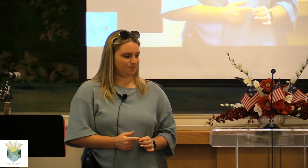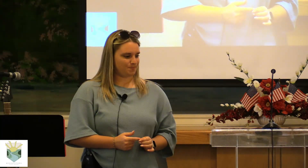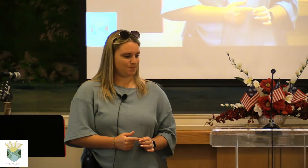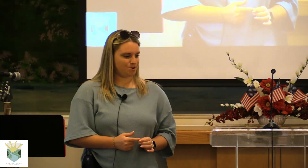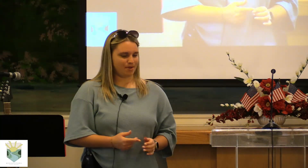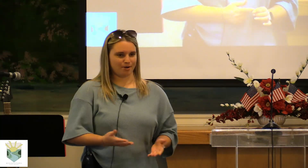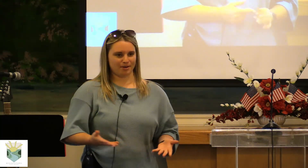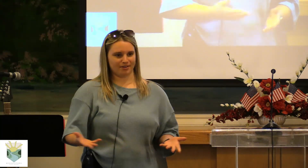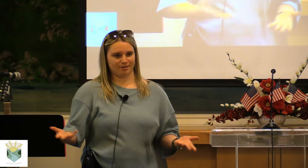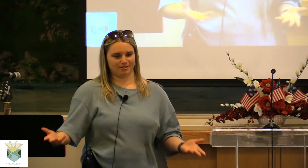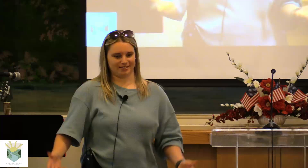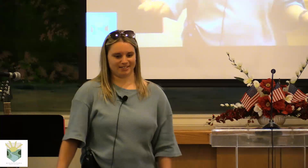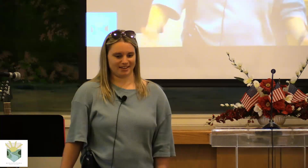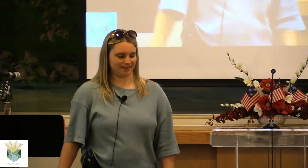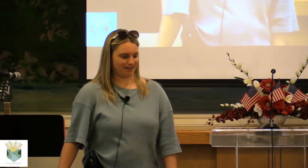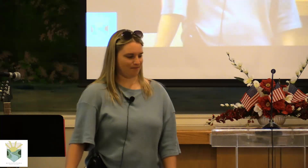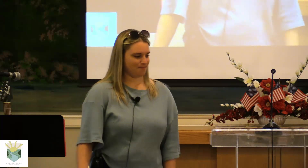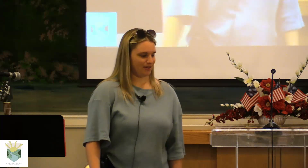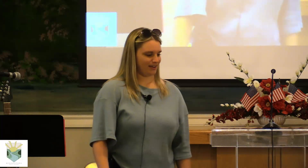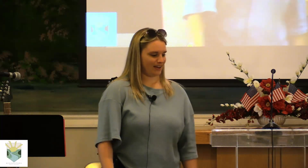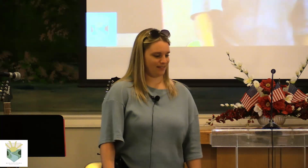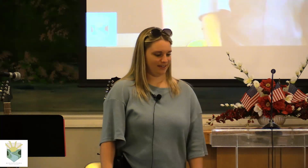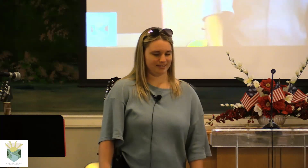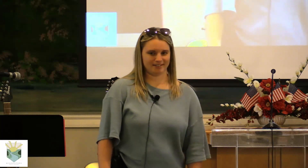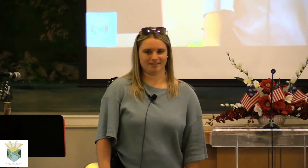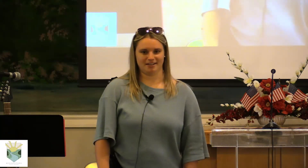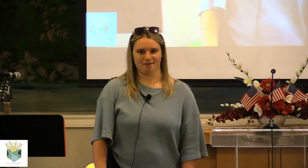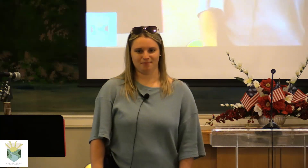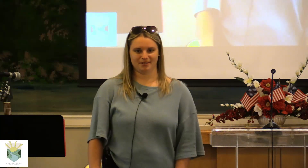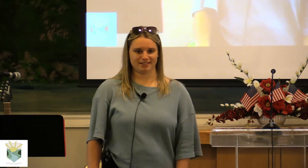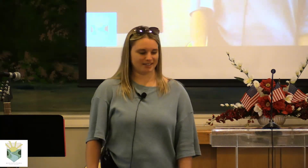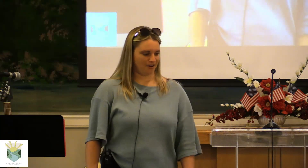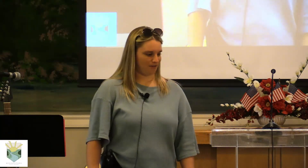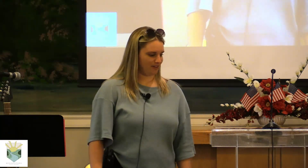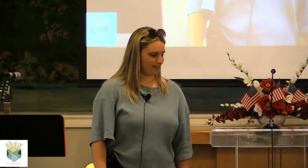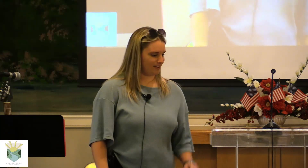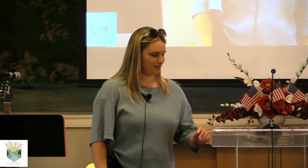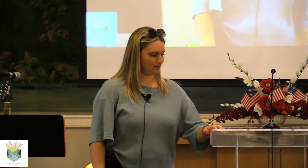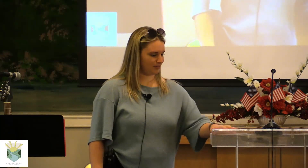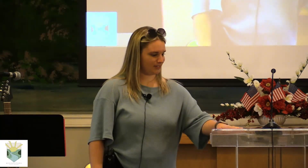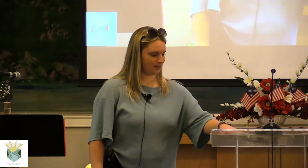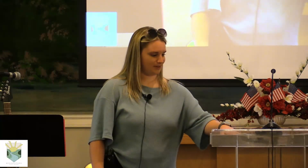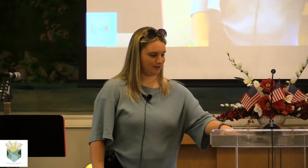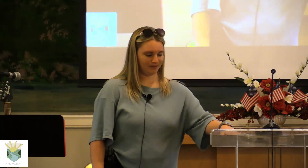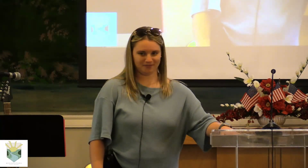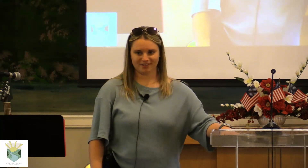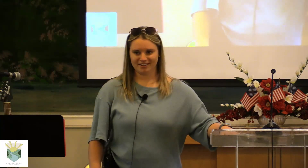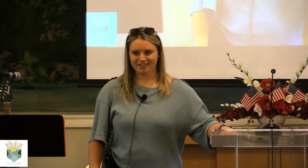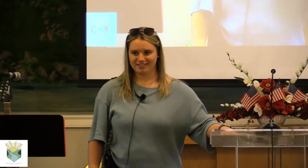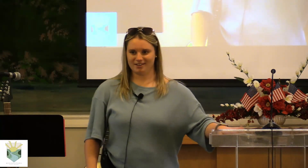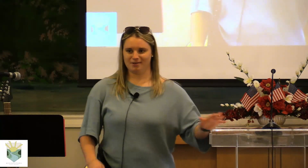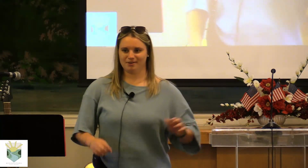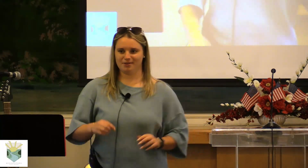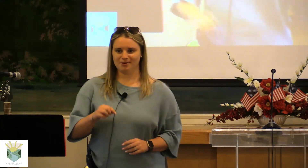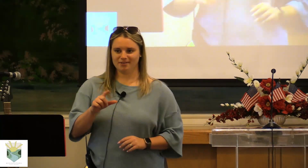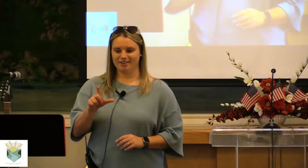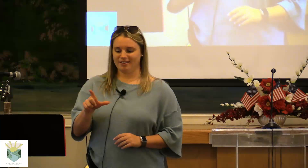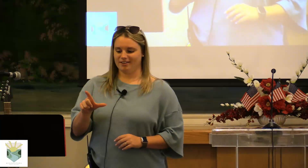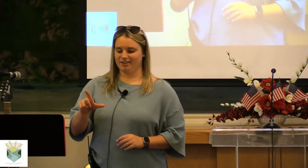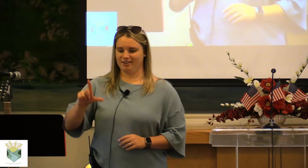You may or may not use this. I don't know, but I think it's good to know. So we'll start with who. So who, you're going to